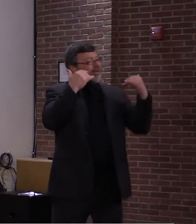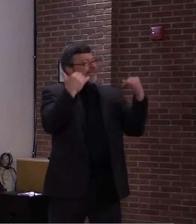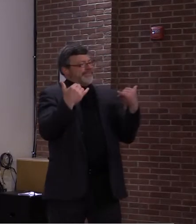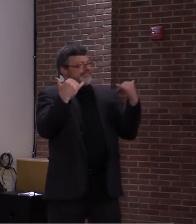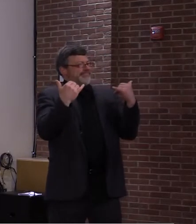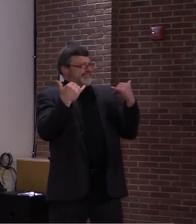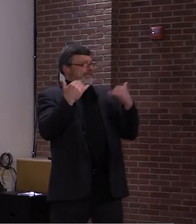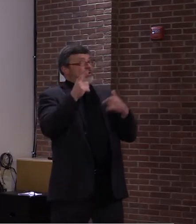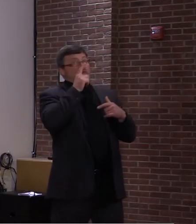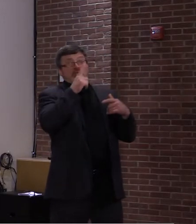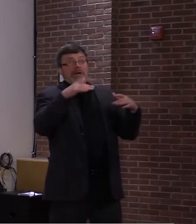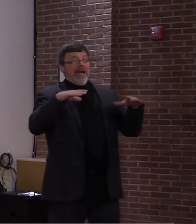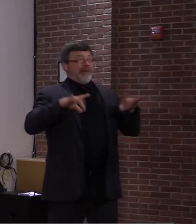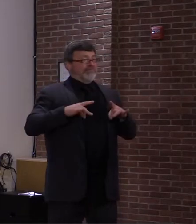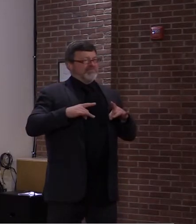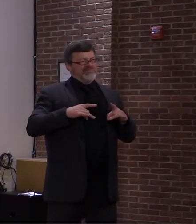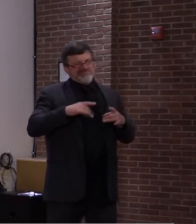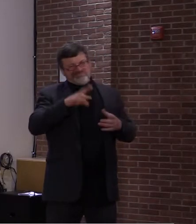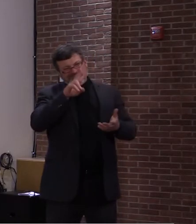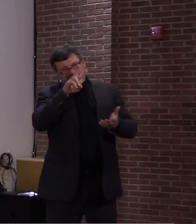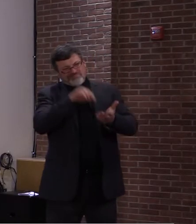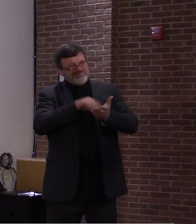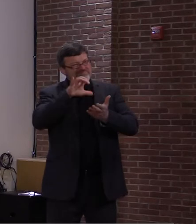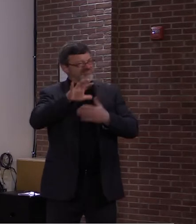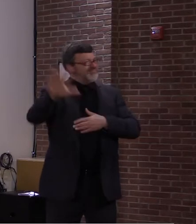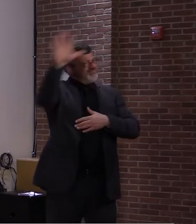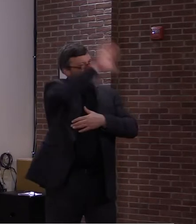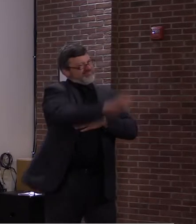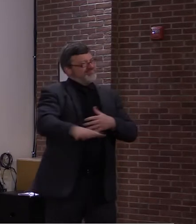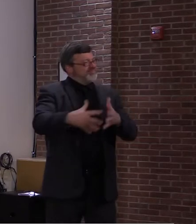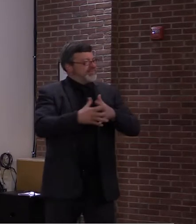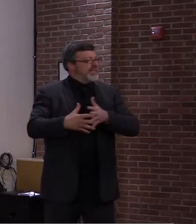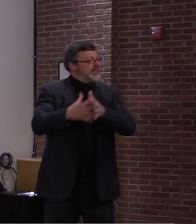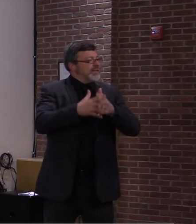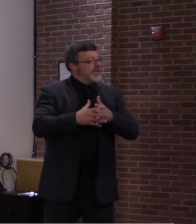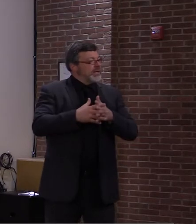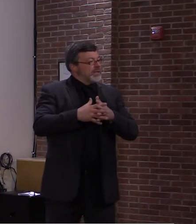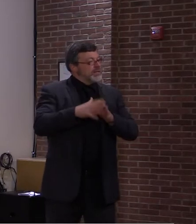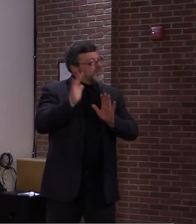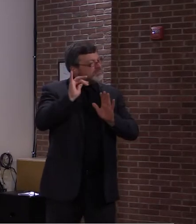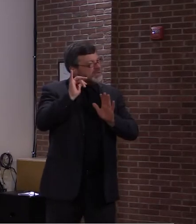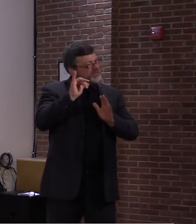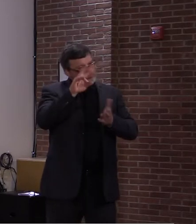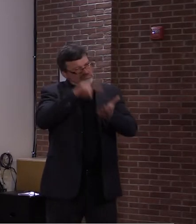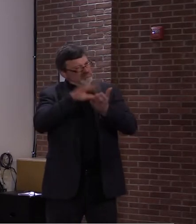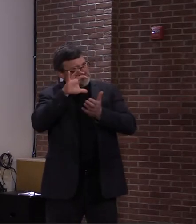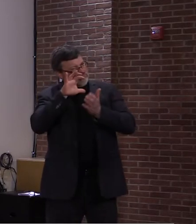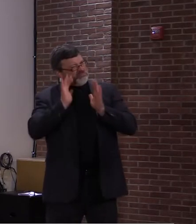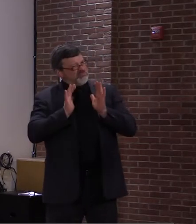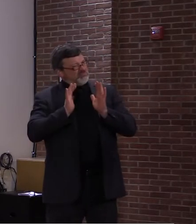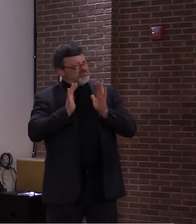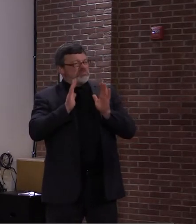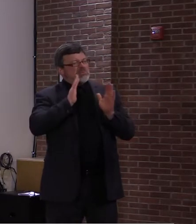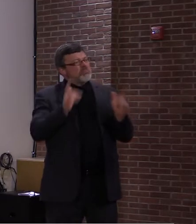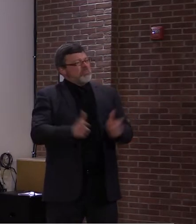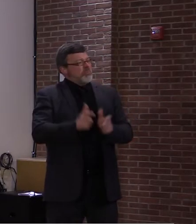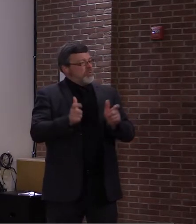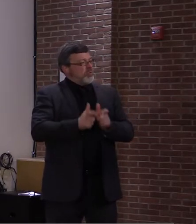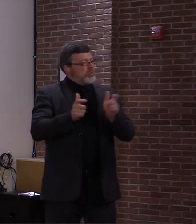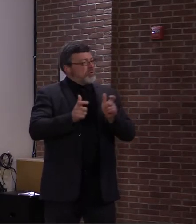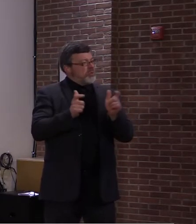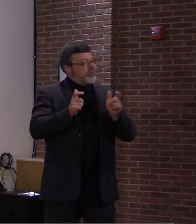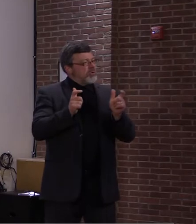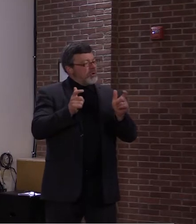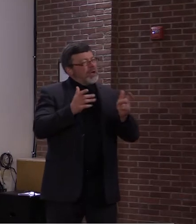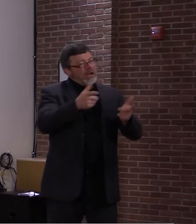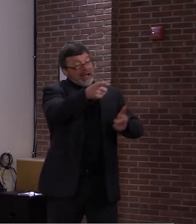to birds or poultry infected with H5N1 have been or are being monitored for